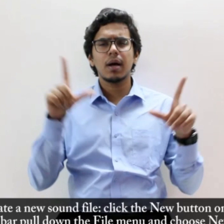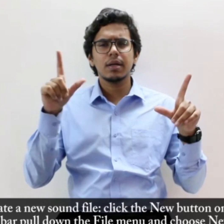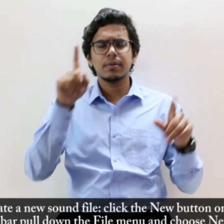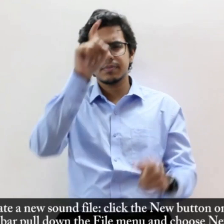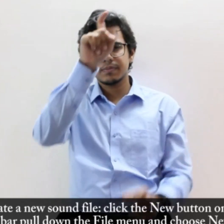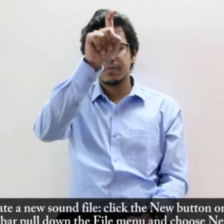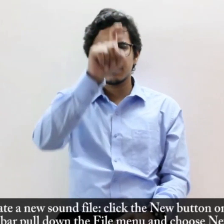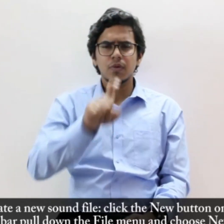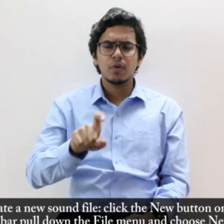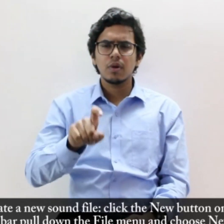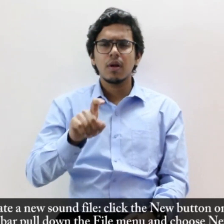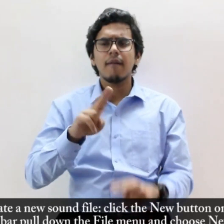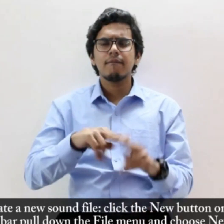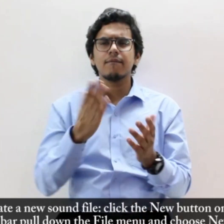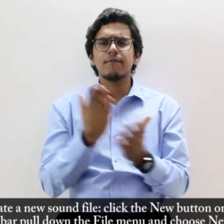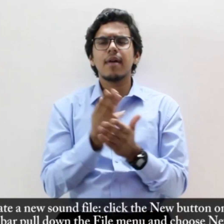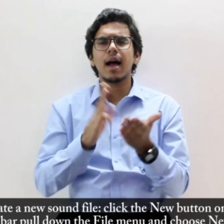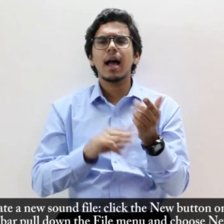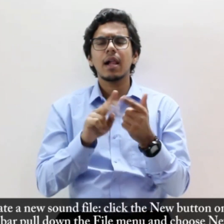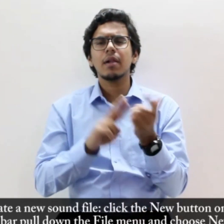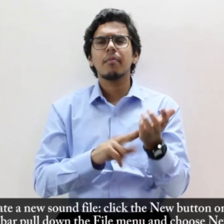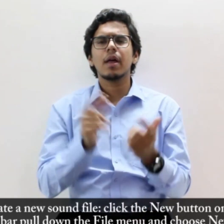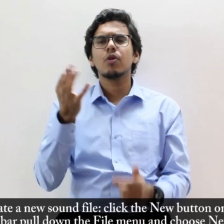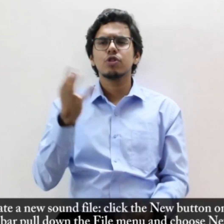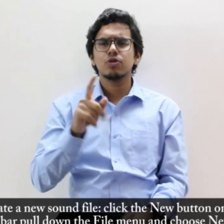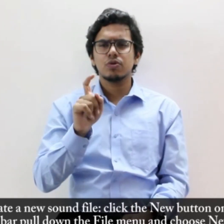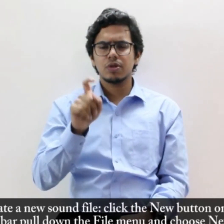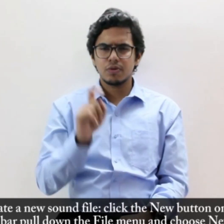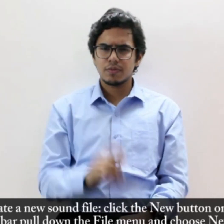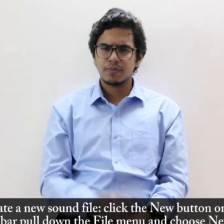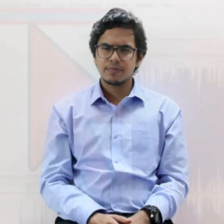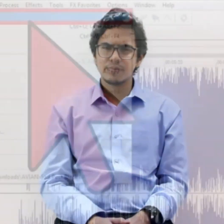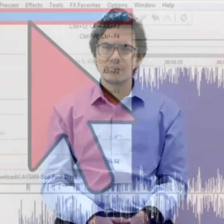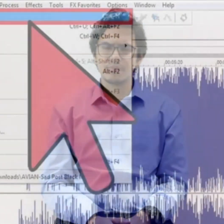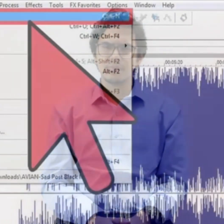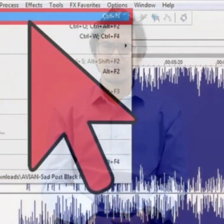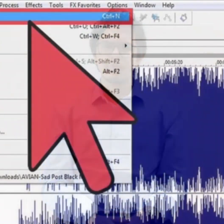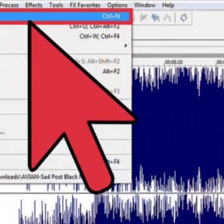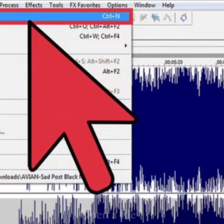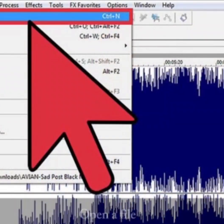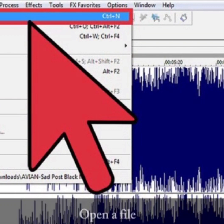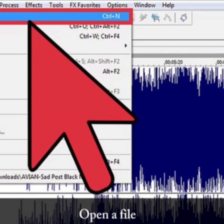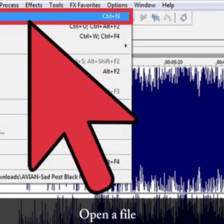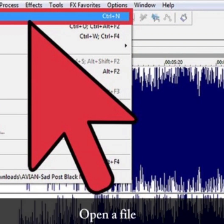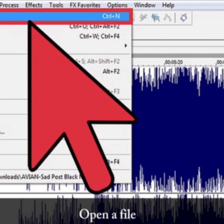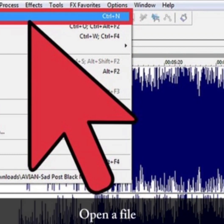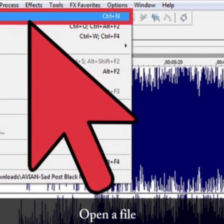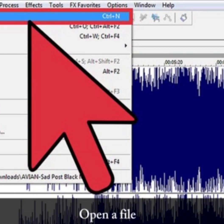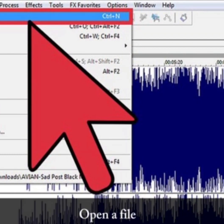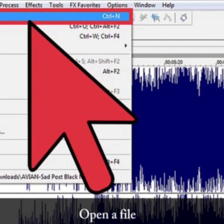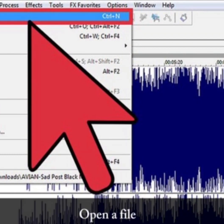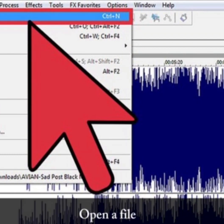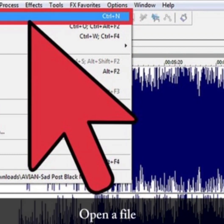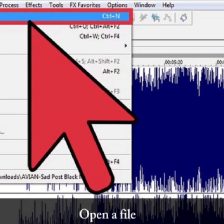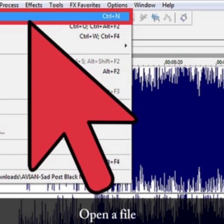button on the toolbar, pull down the File menu and choose New. Open a file.